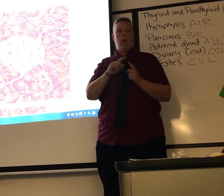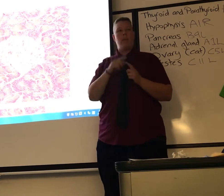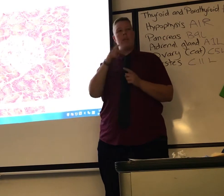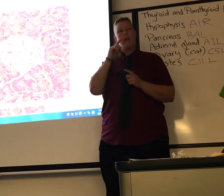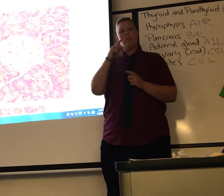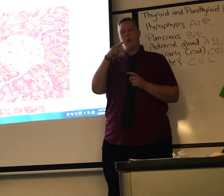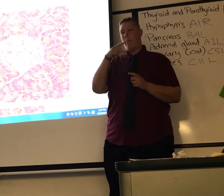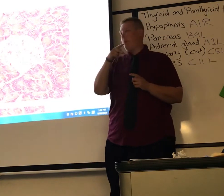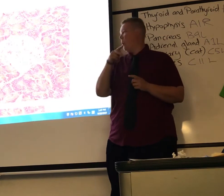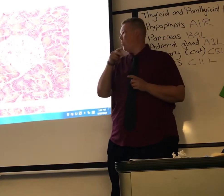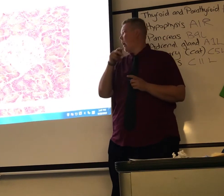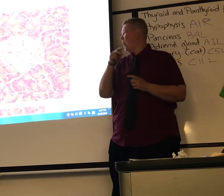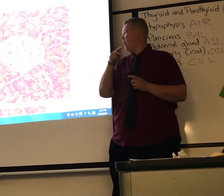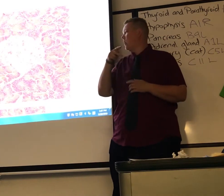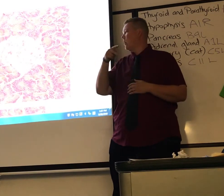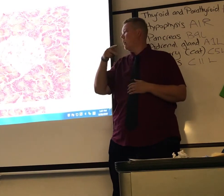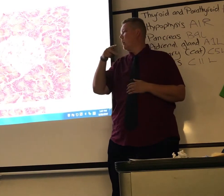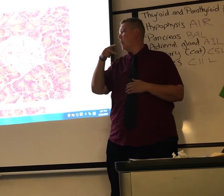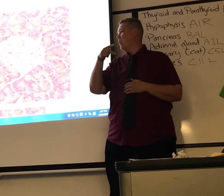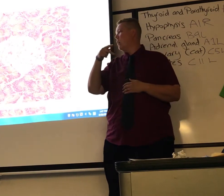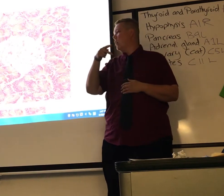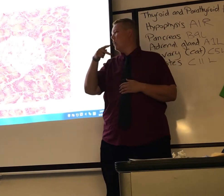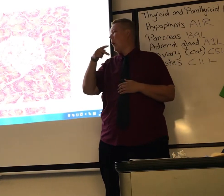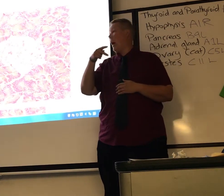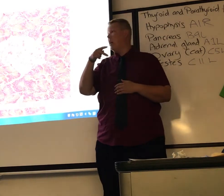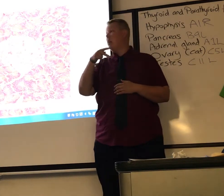Okay? Pancreatic Islet. islet. Yeah.